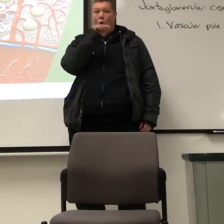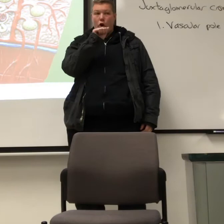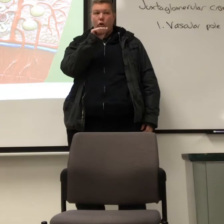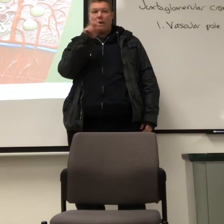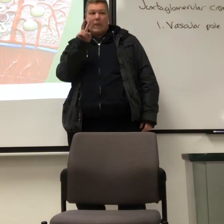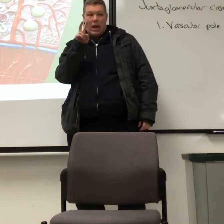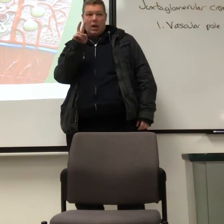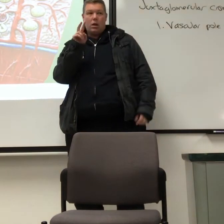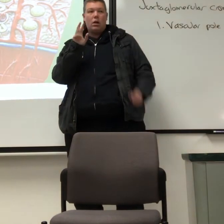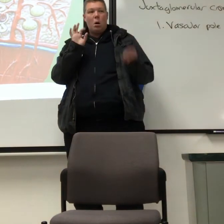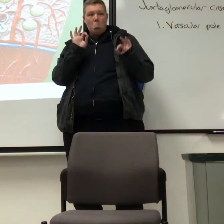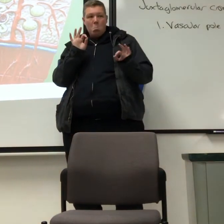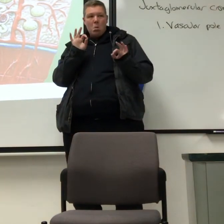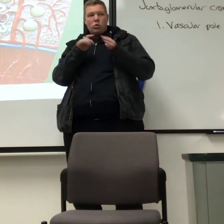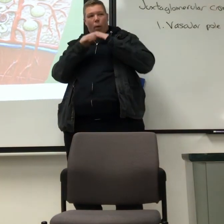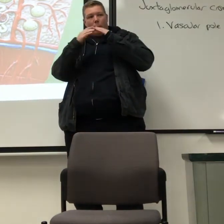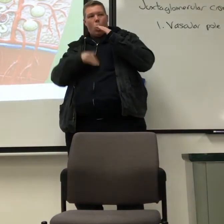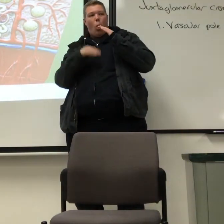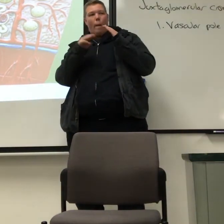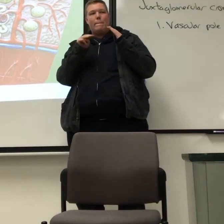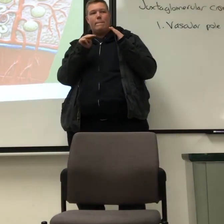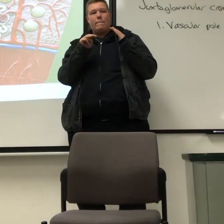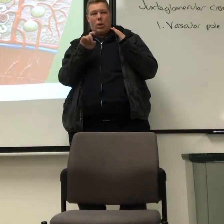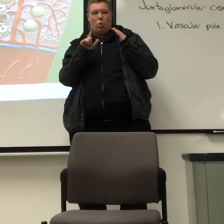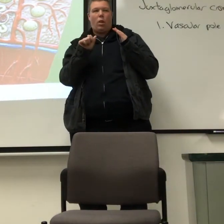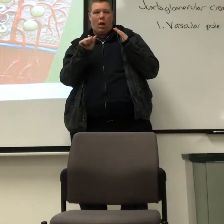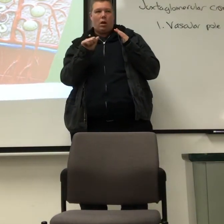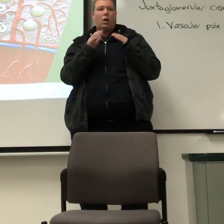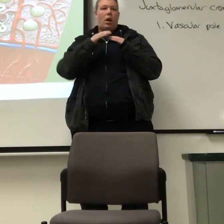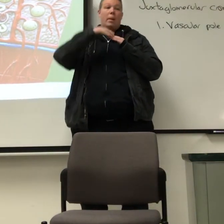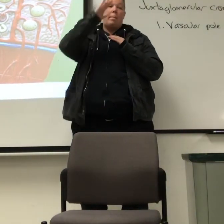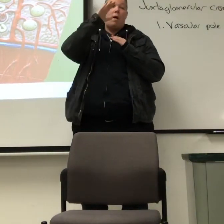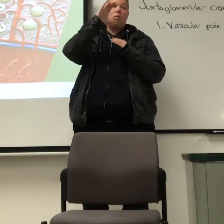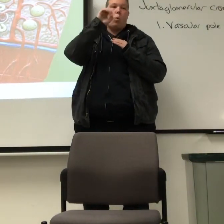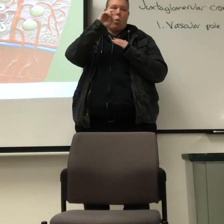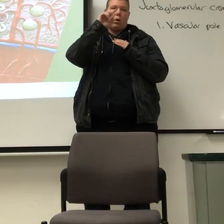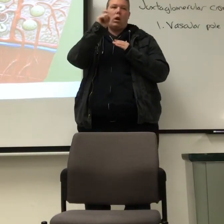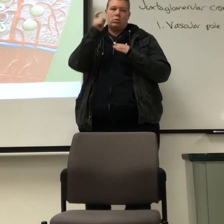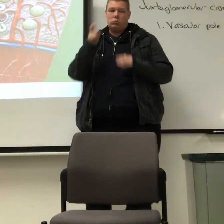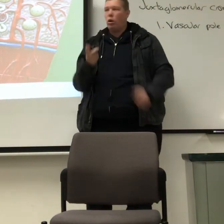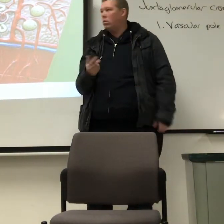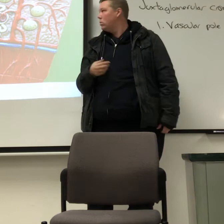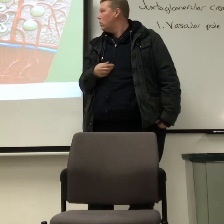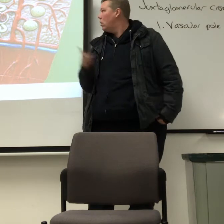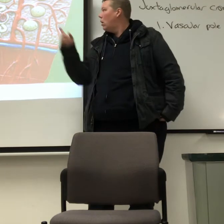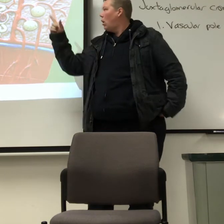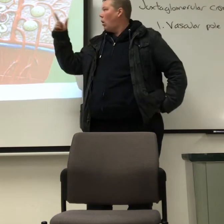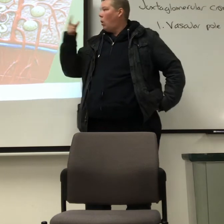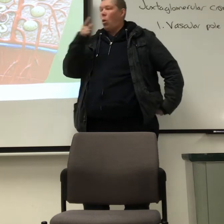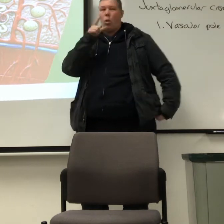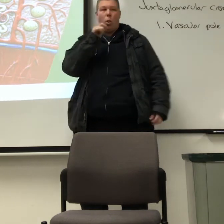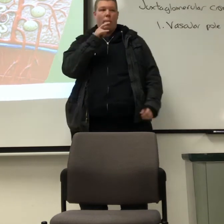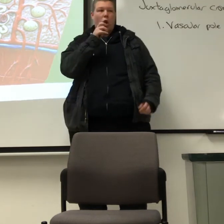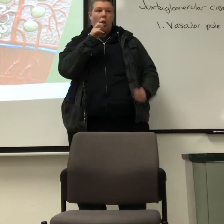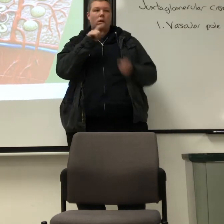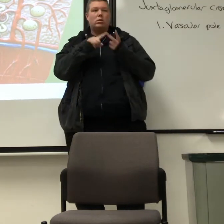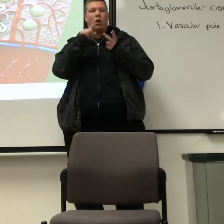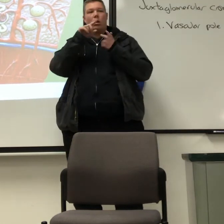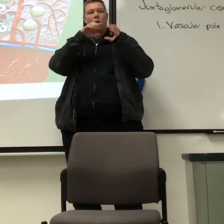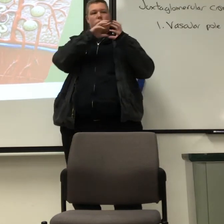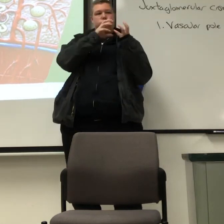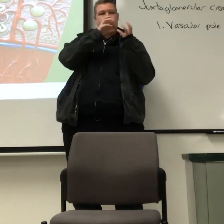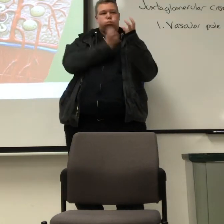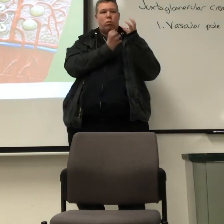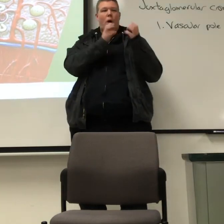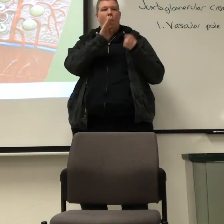and vein. And so I know below it it's medulla, and above it it's cortex. there's glomerulus, there's Bowman's capsule. If I